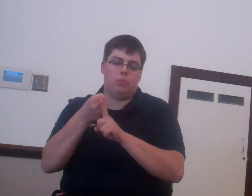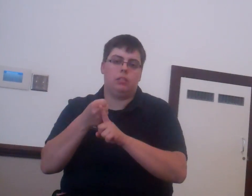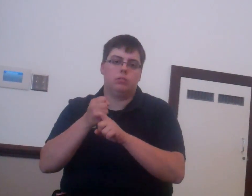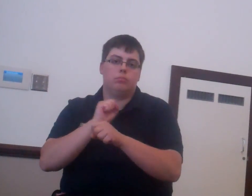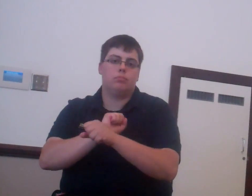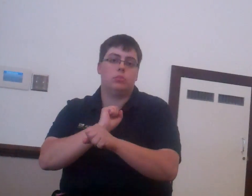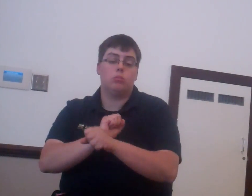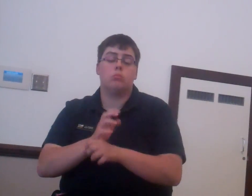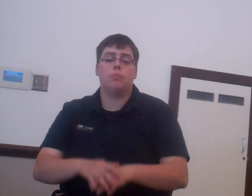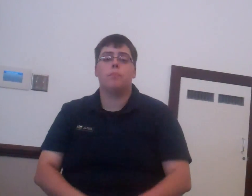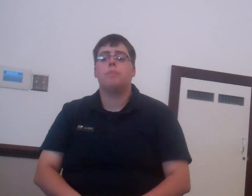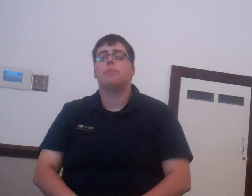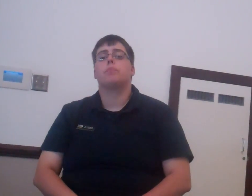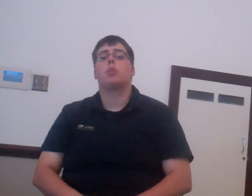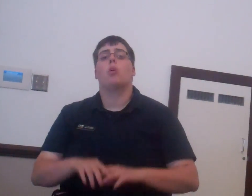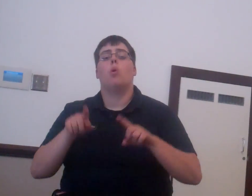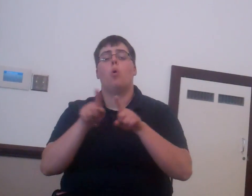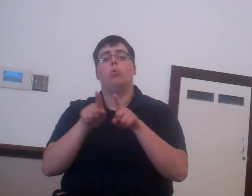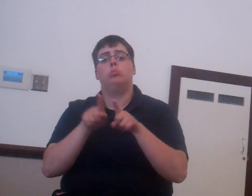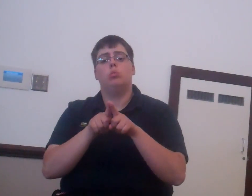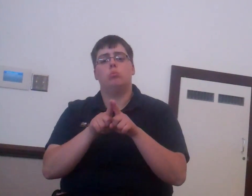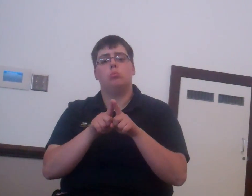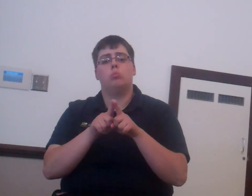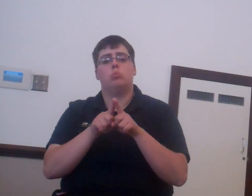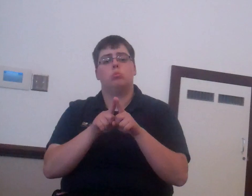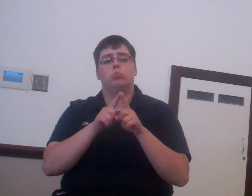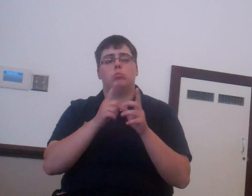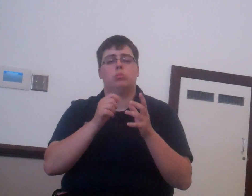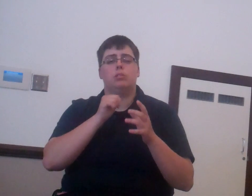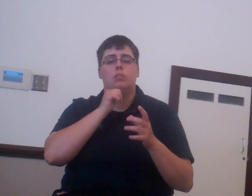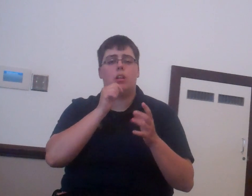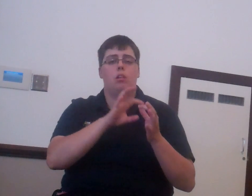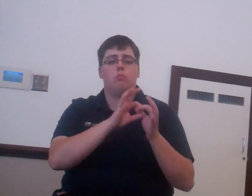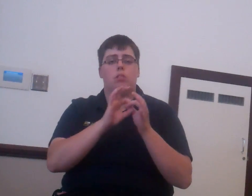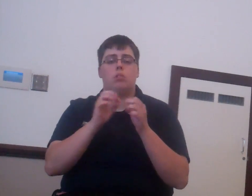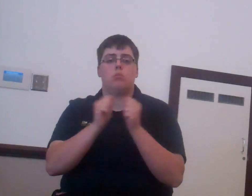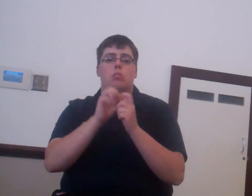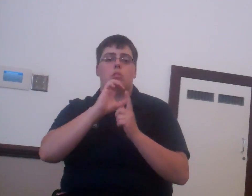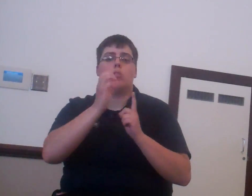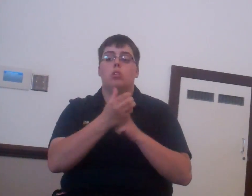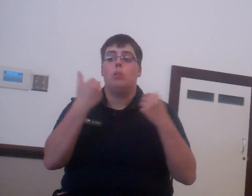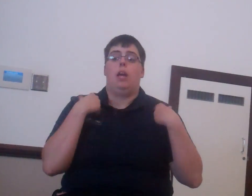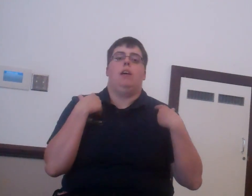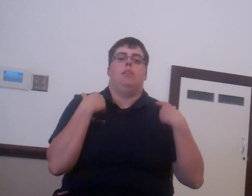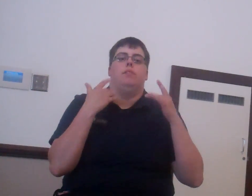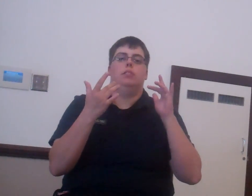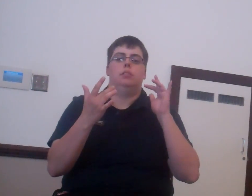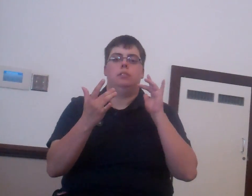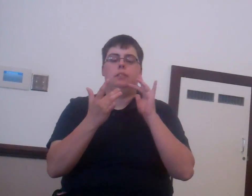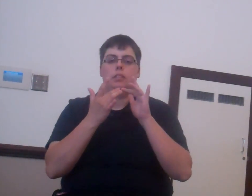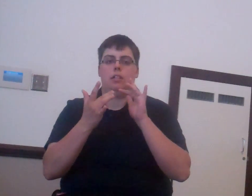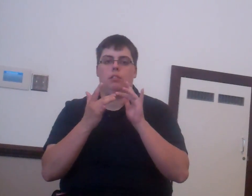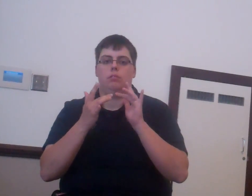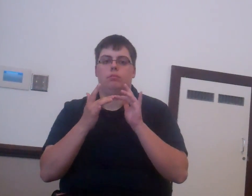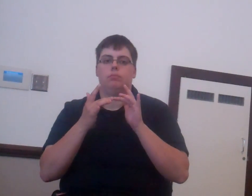beyond culture are the networks that are in place. So organizational networks, or networks in